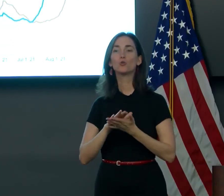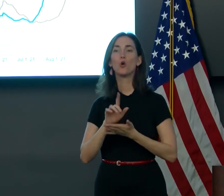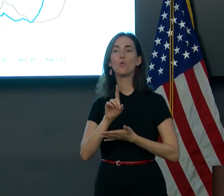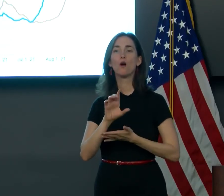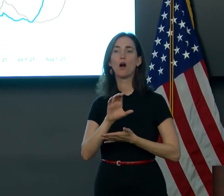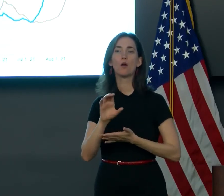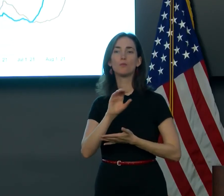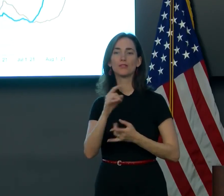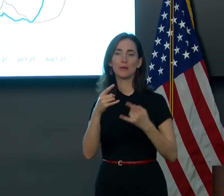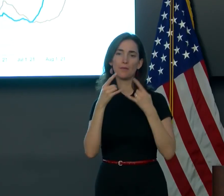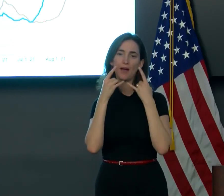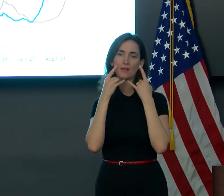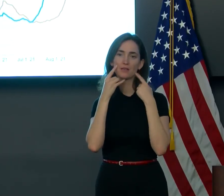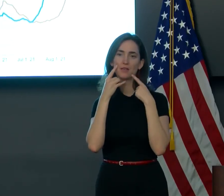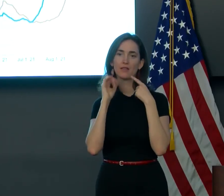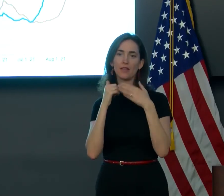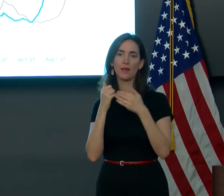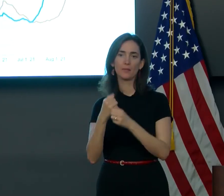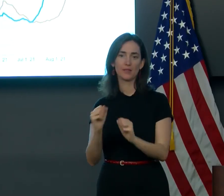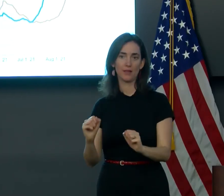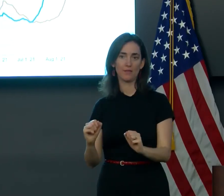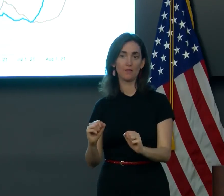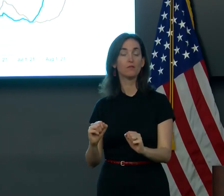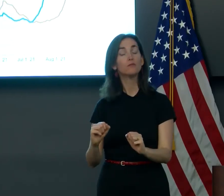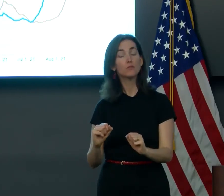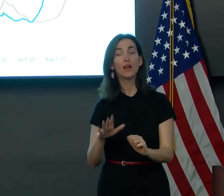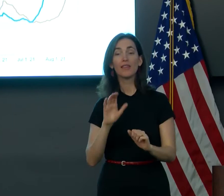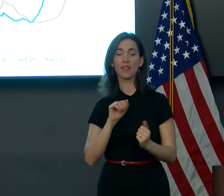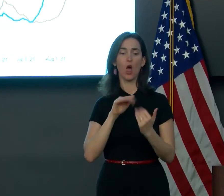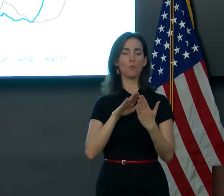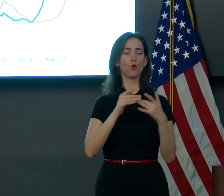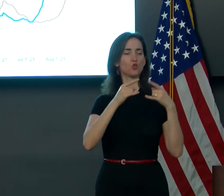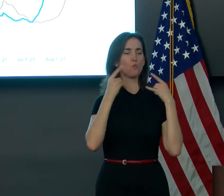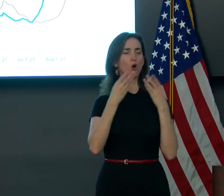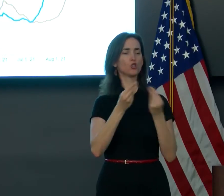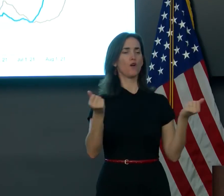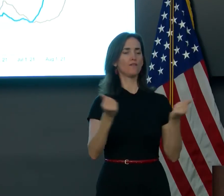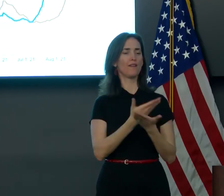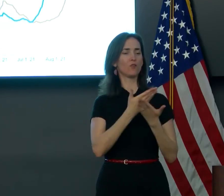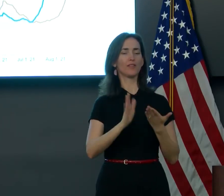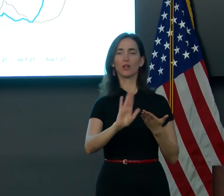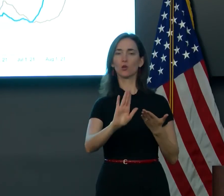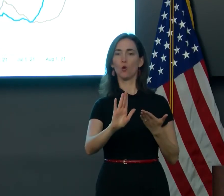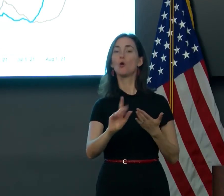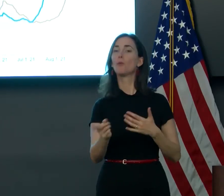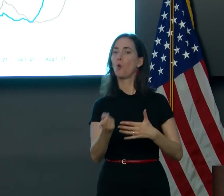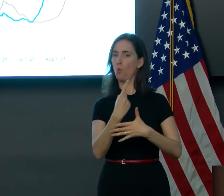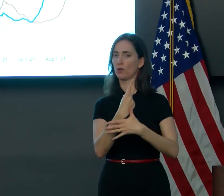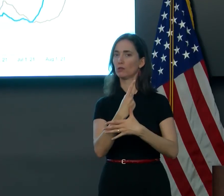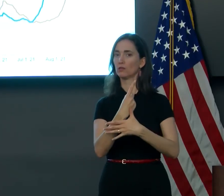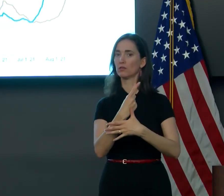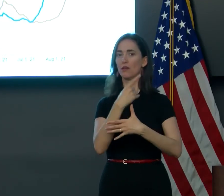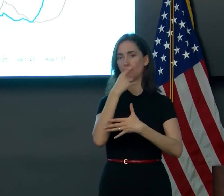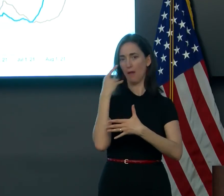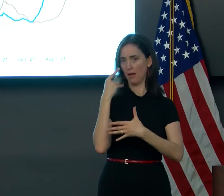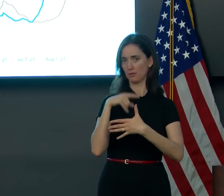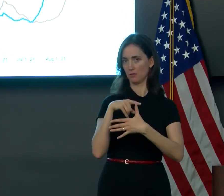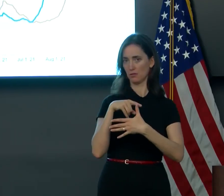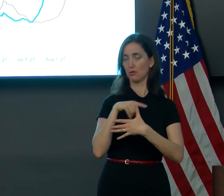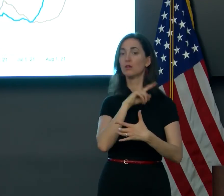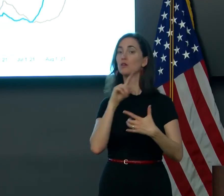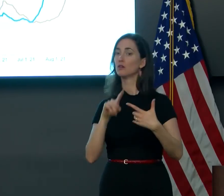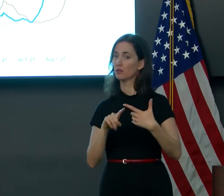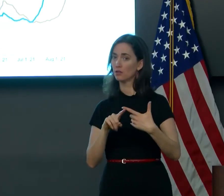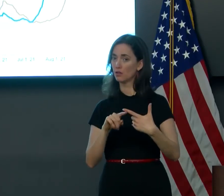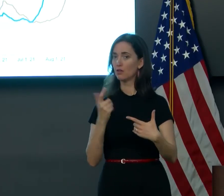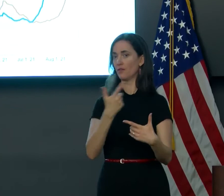schools. It's a multi-layered approach. Masks are an important prong. We have